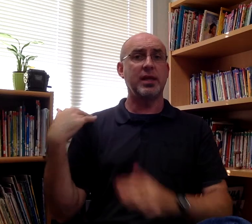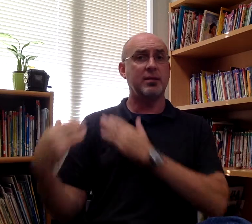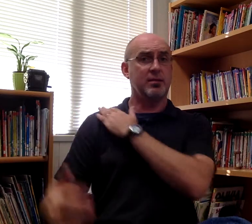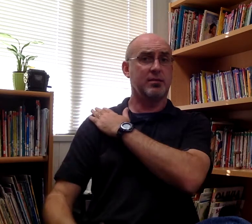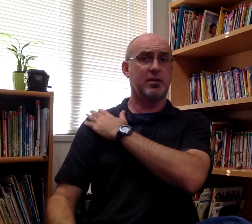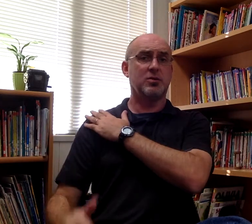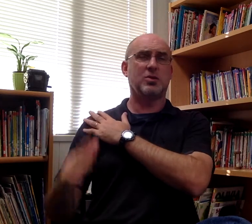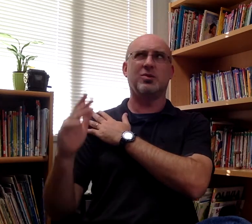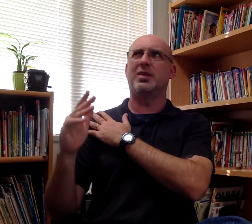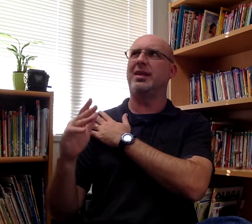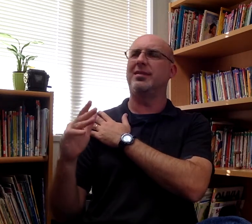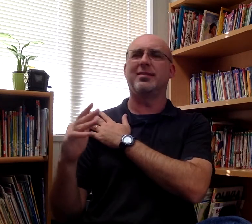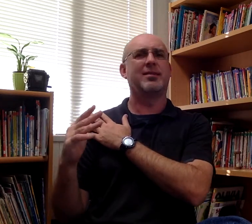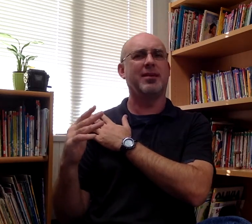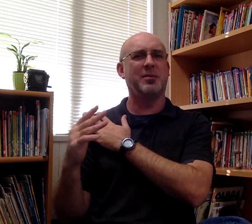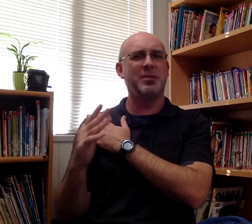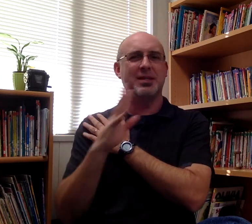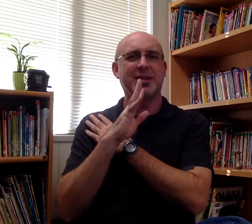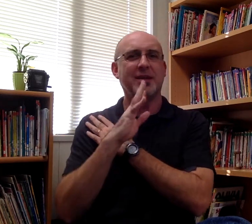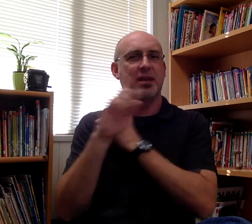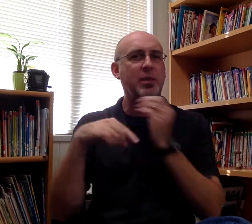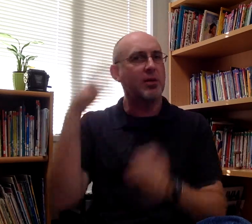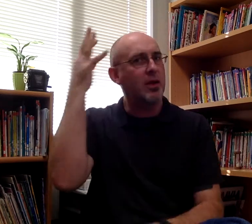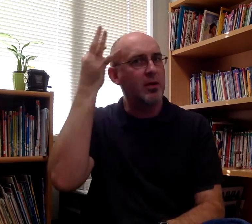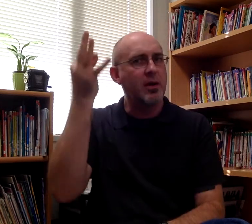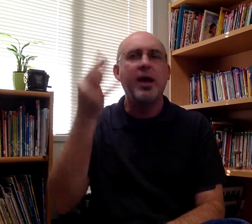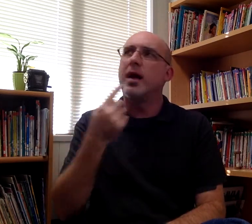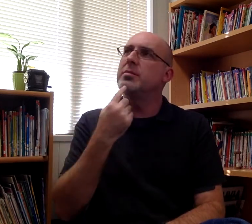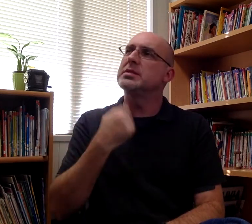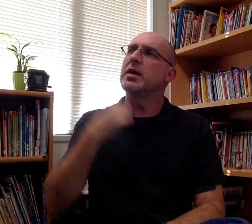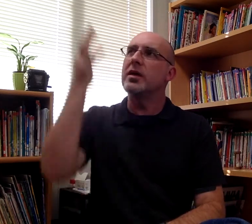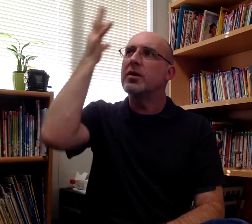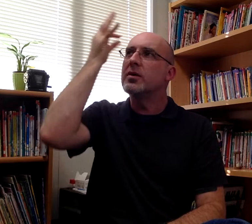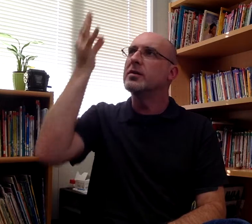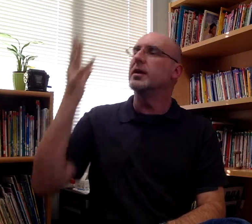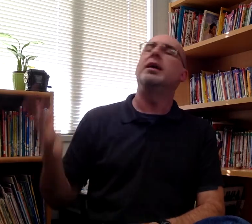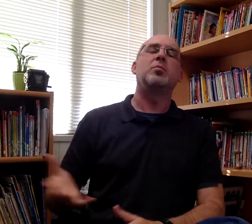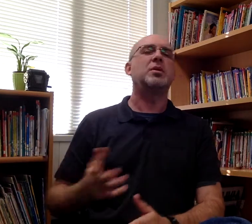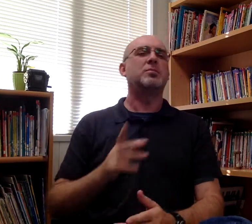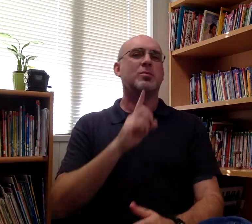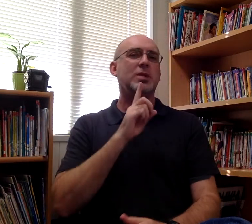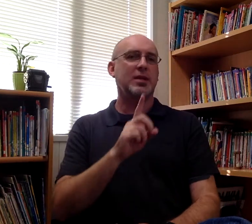length, I'm not talking about hair. I miss my hair. But